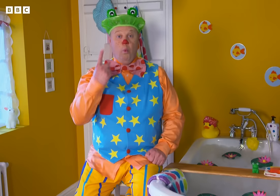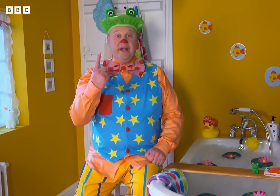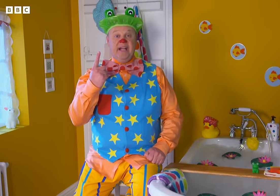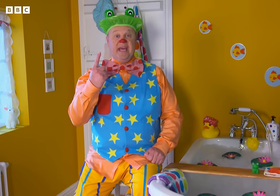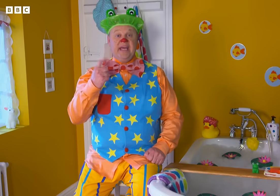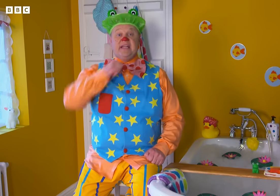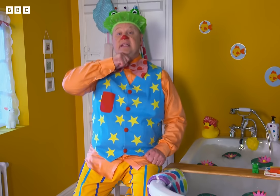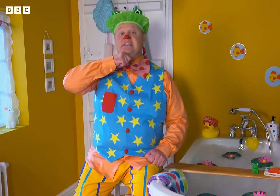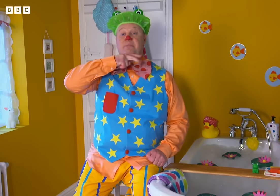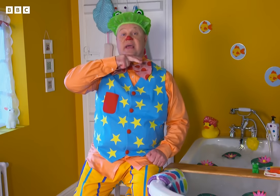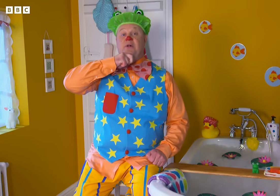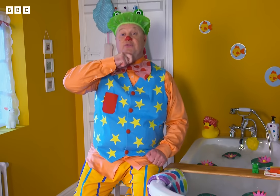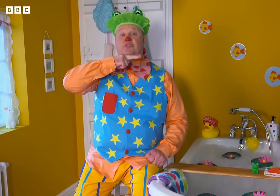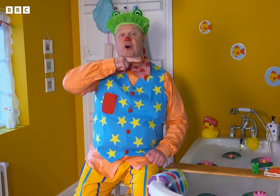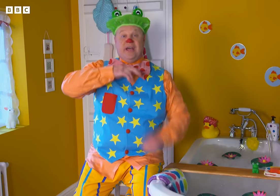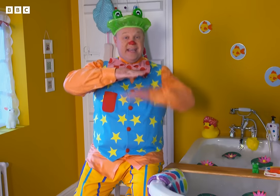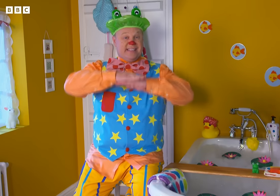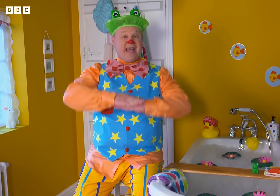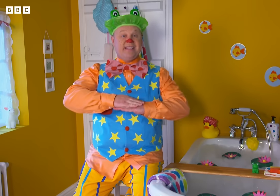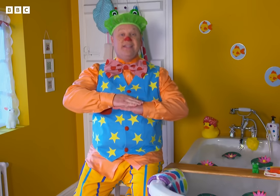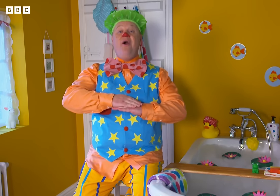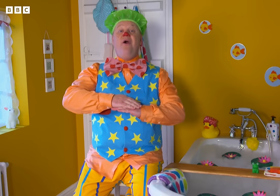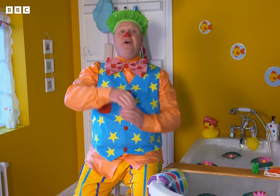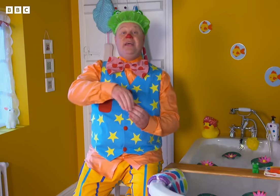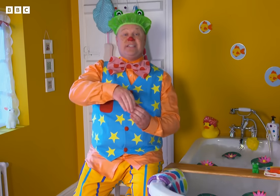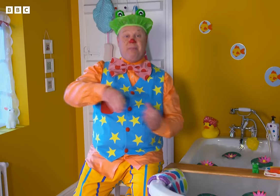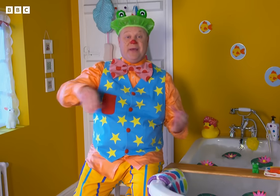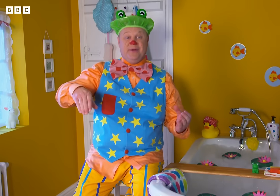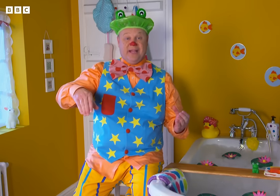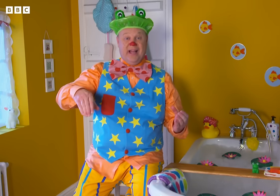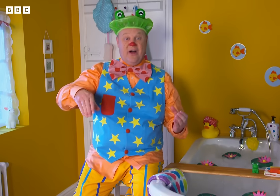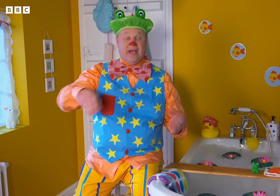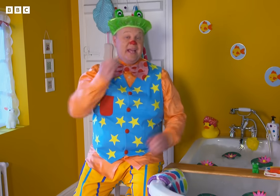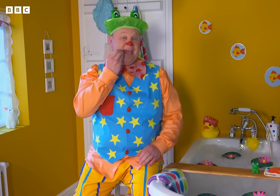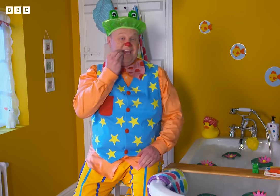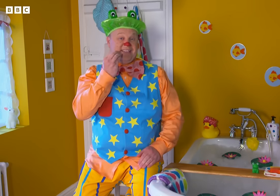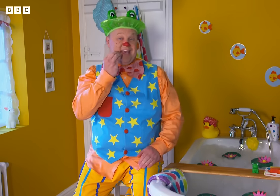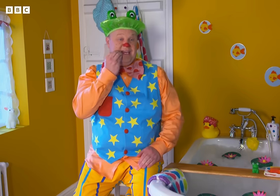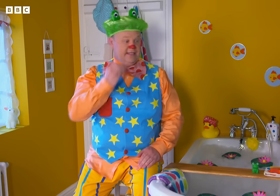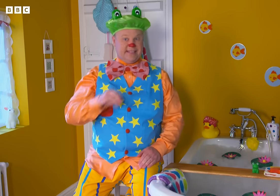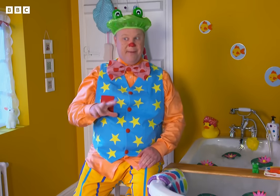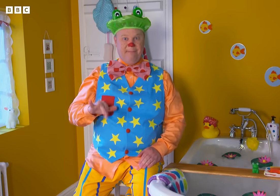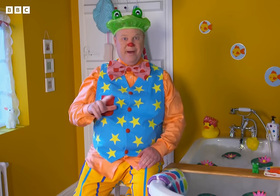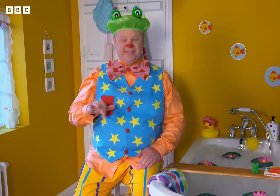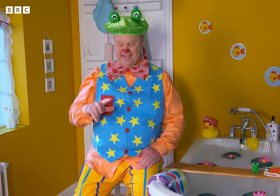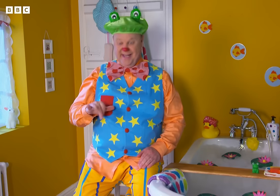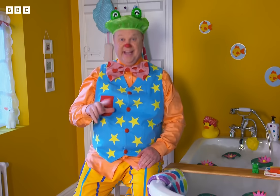One little speckled frog sat on a speckled log, eating some most